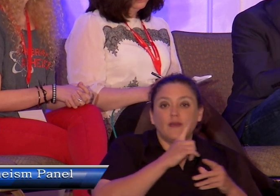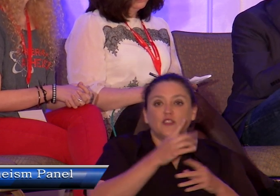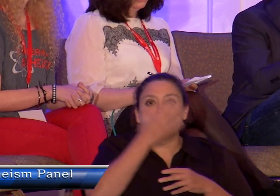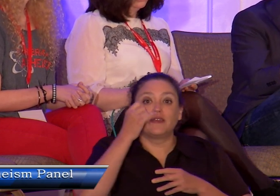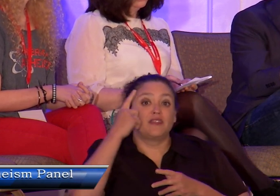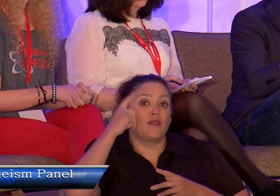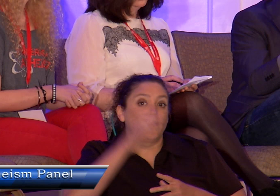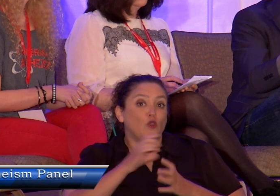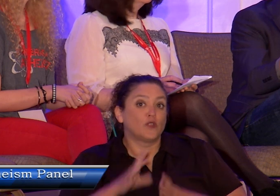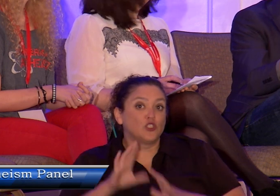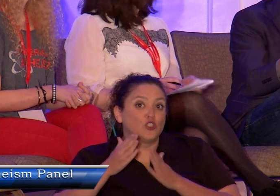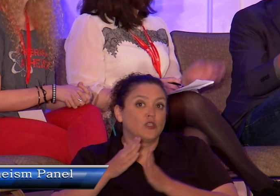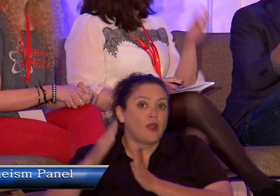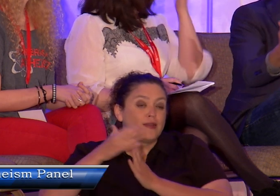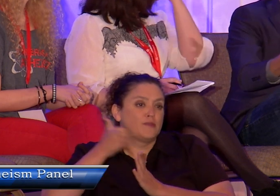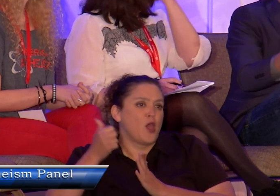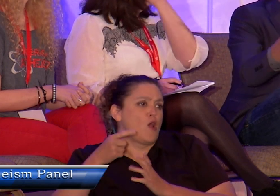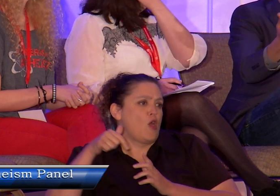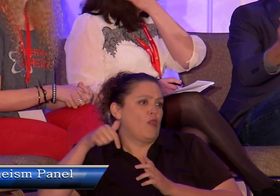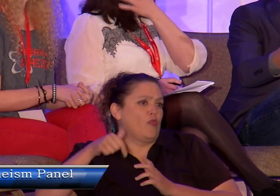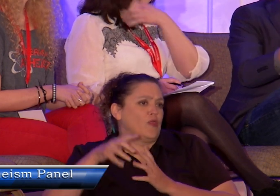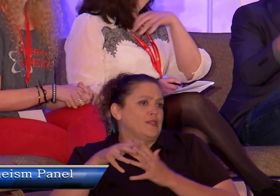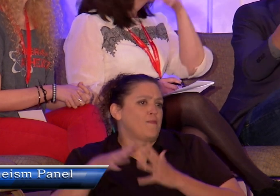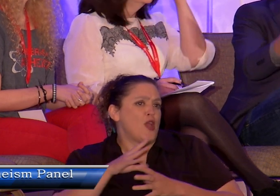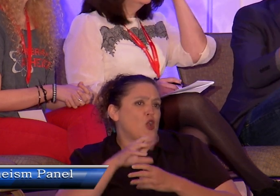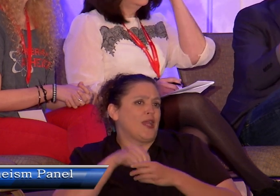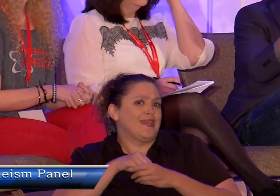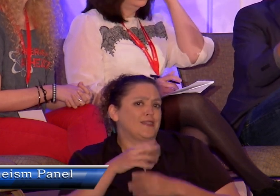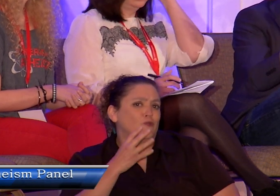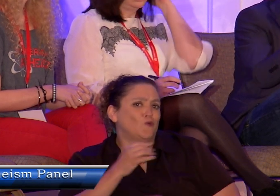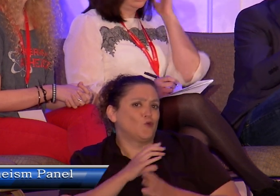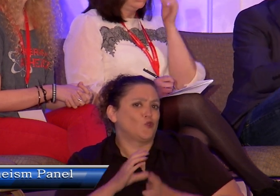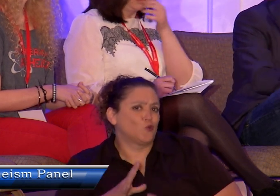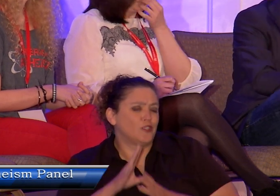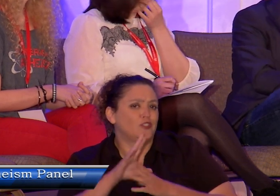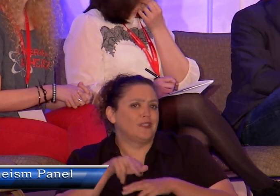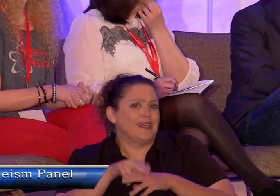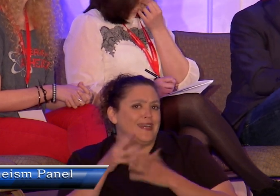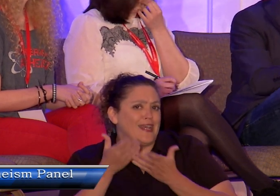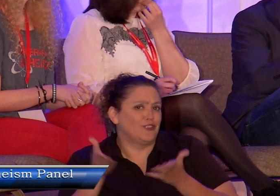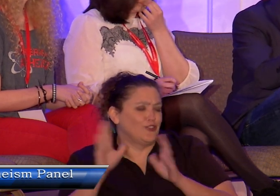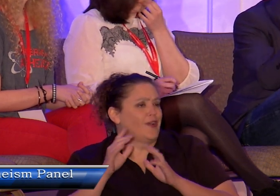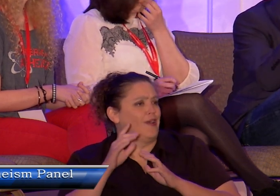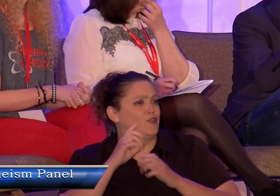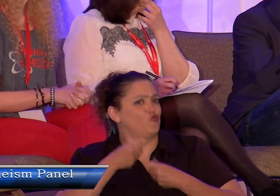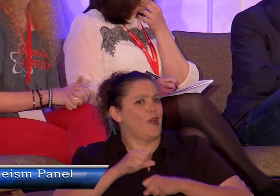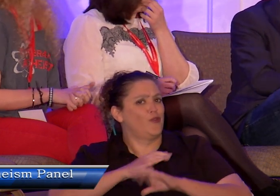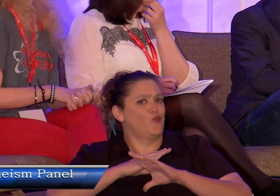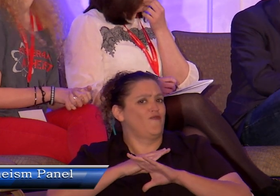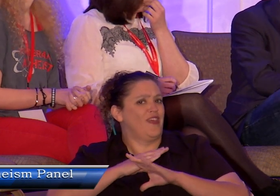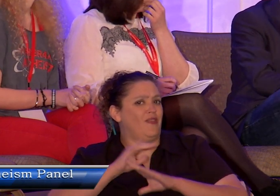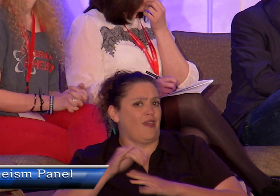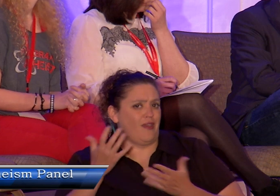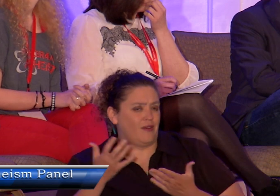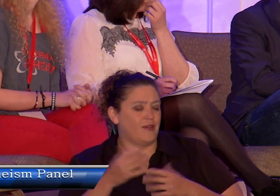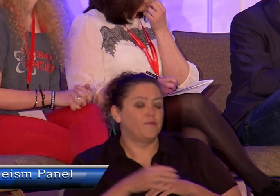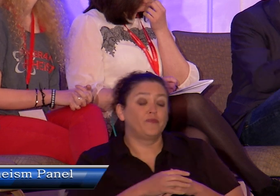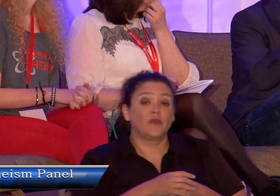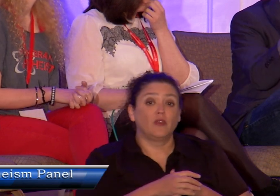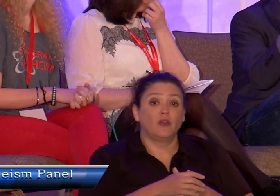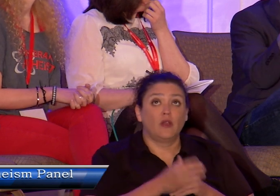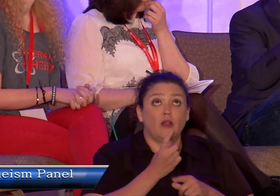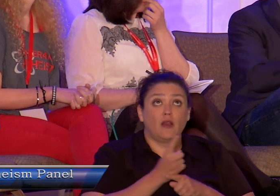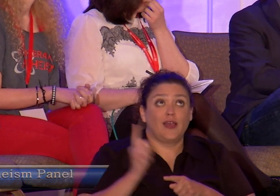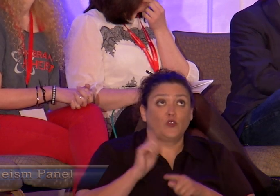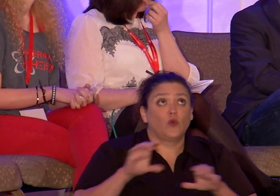say America is a Judeo-Christian nation and try to defend the Judeo-Christian heritage. I did an interview last week with a